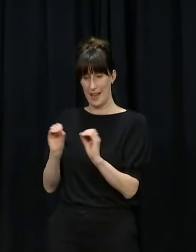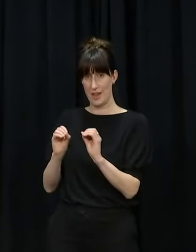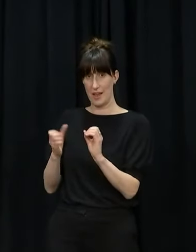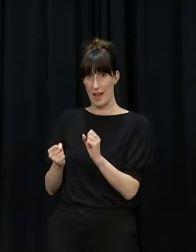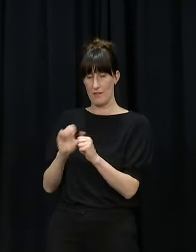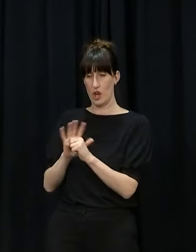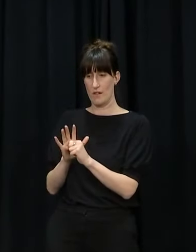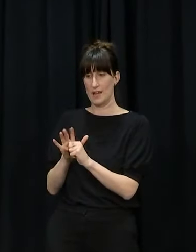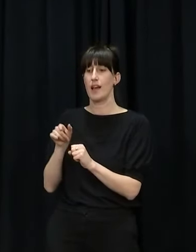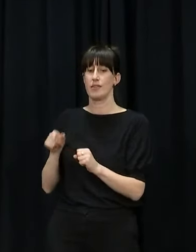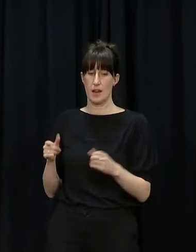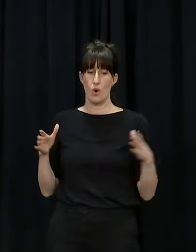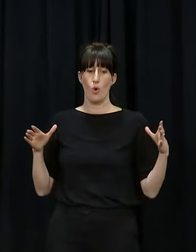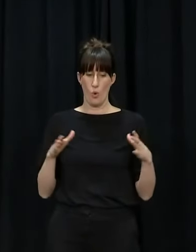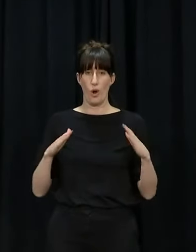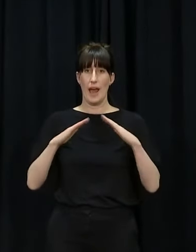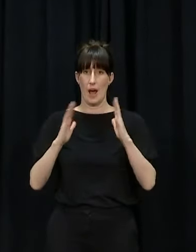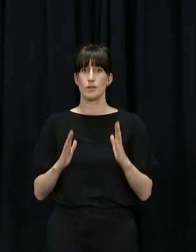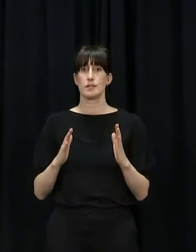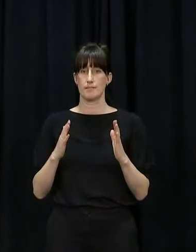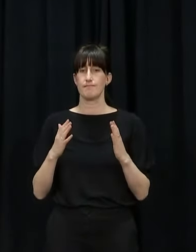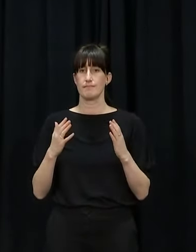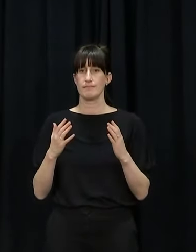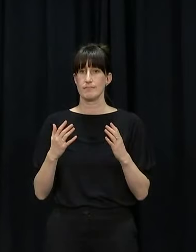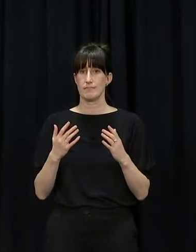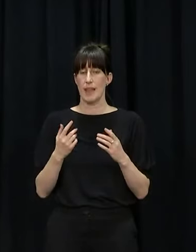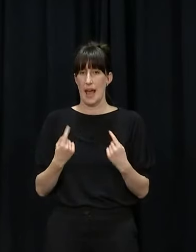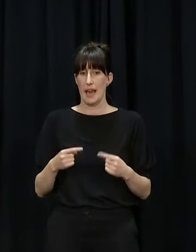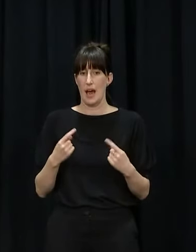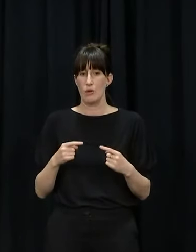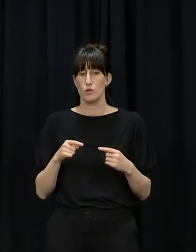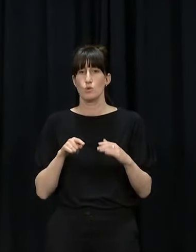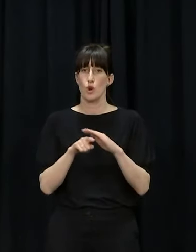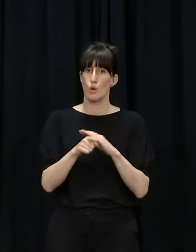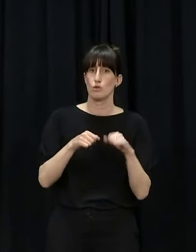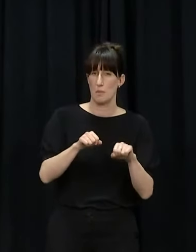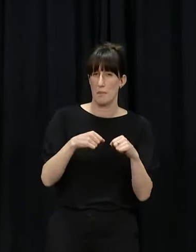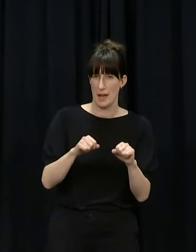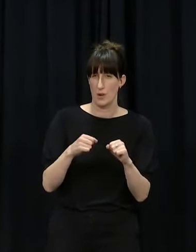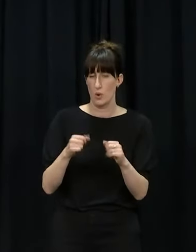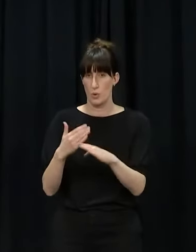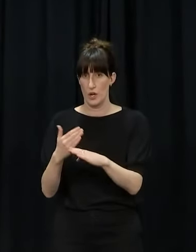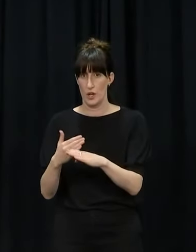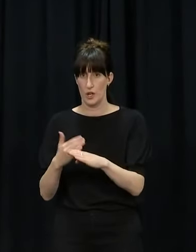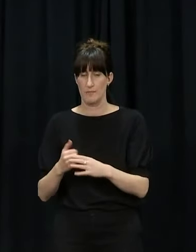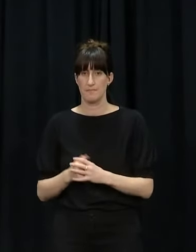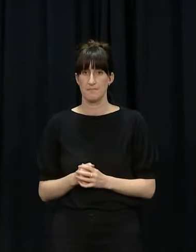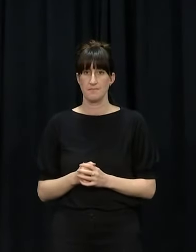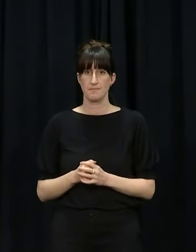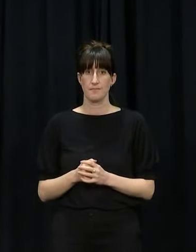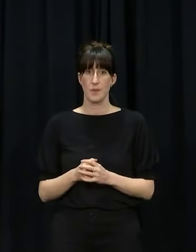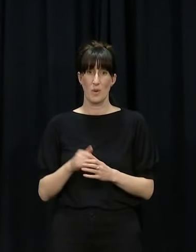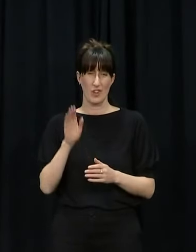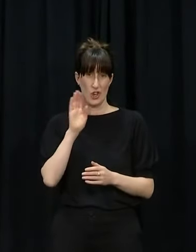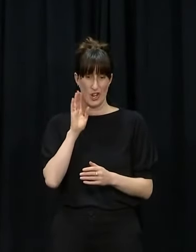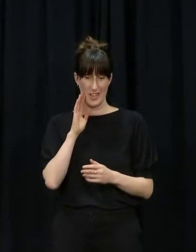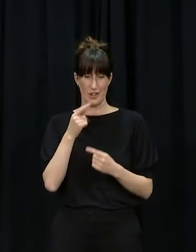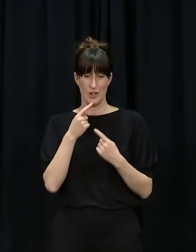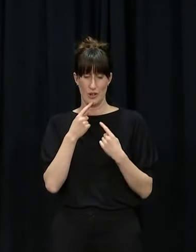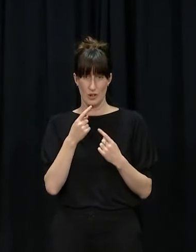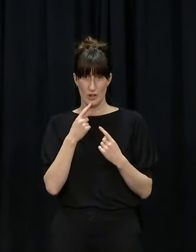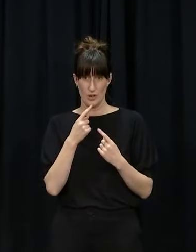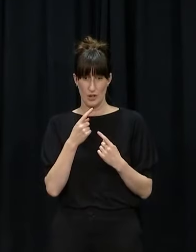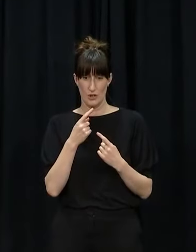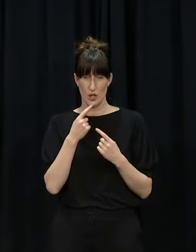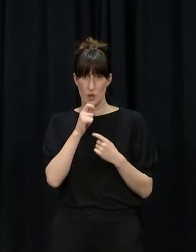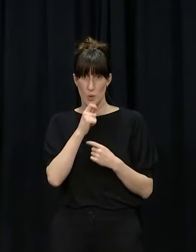day 5. We are also receiving a large number of complaints about enforcement, particularly about people holding gatherings, and these are all being referred